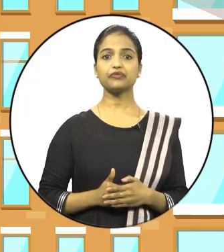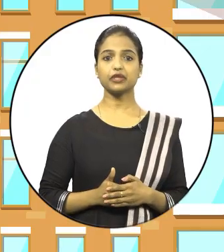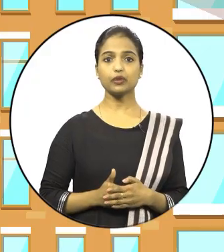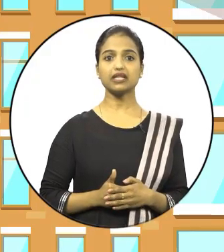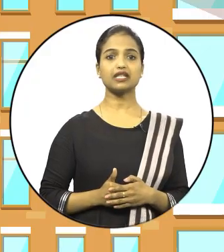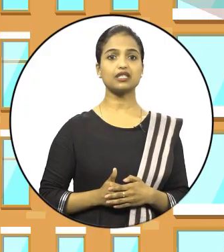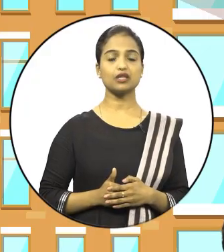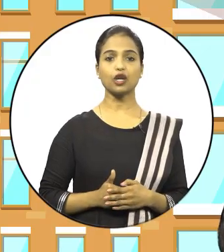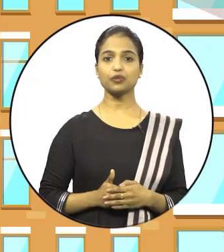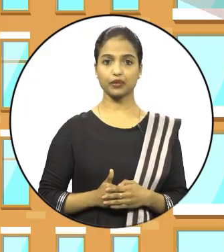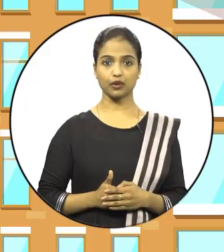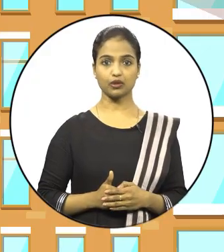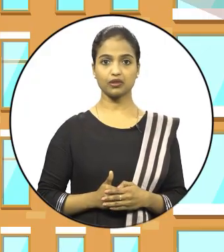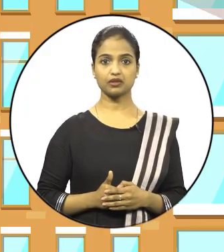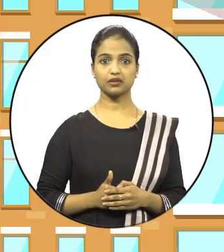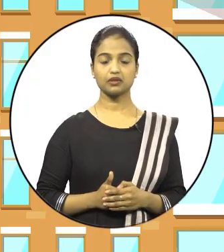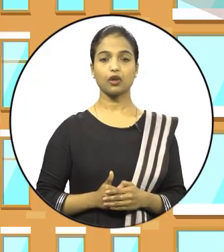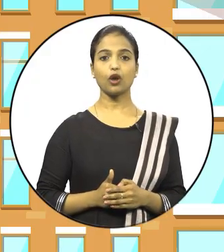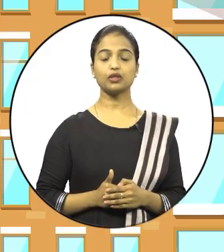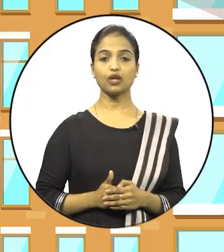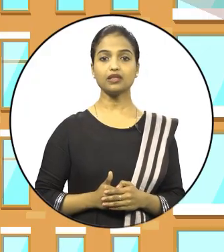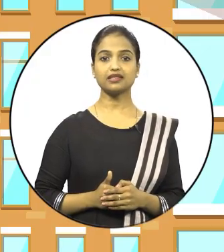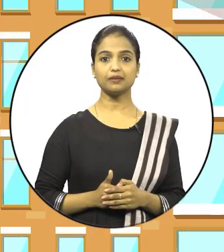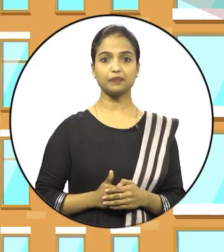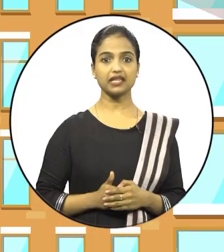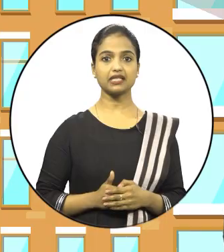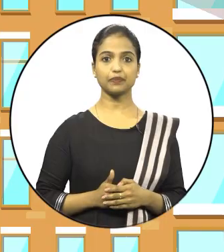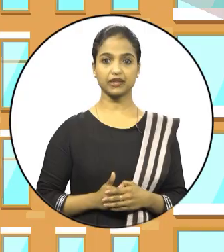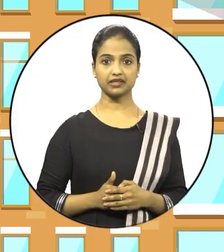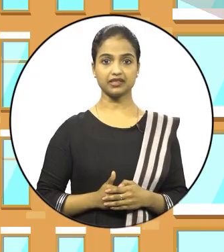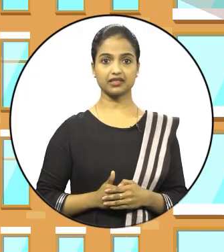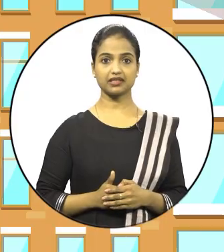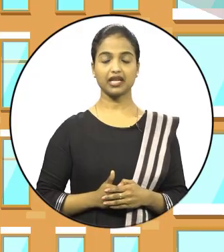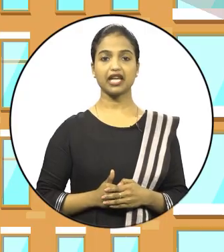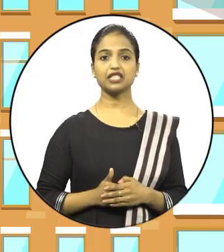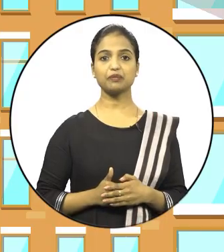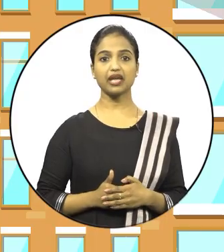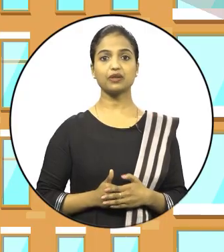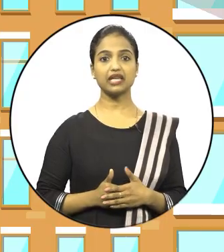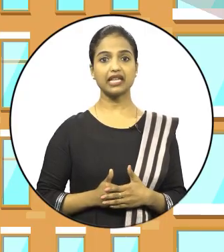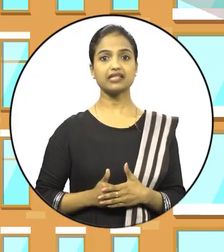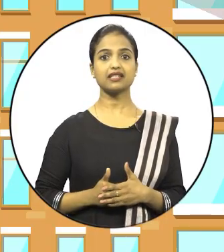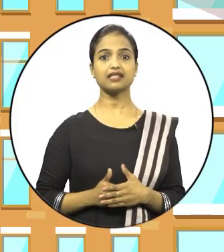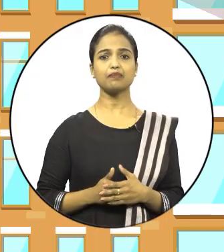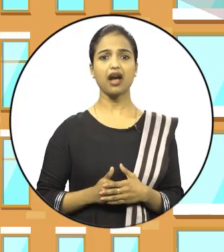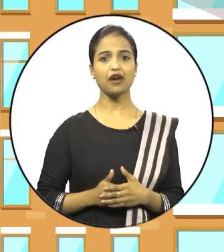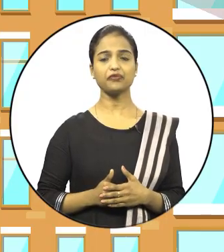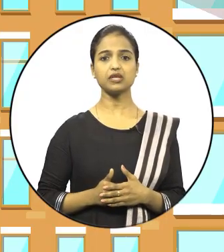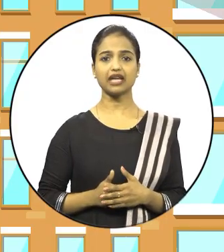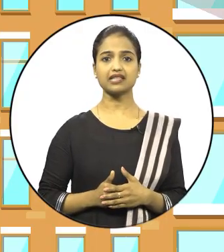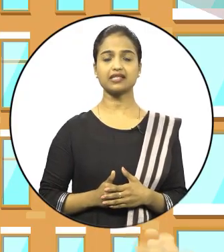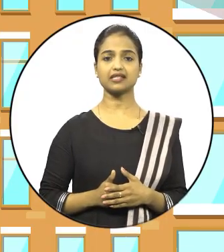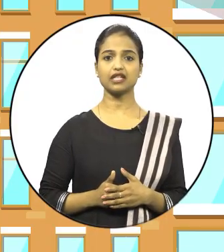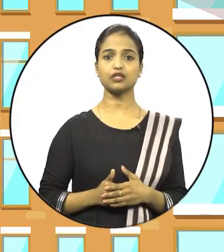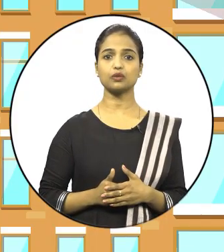If the fuel is not pure or not completely burnt, it may release some